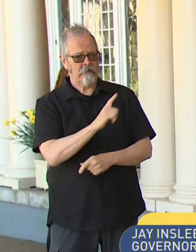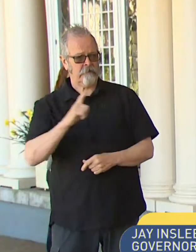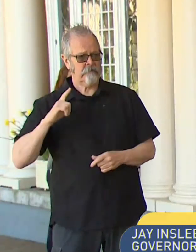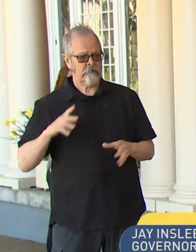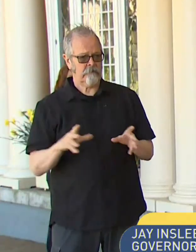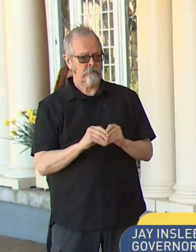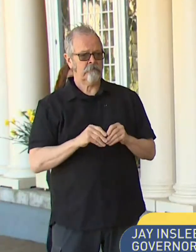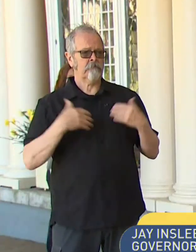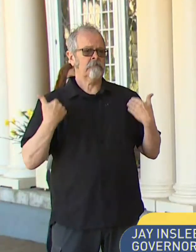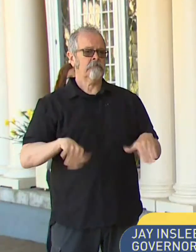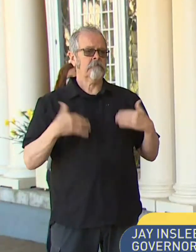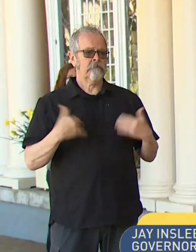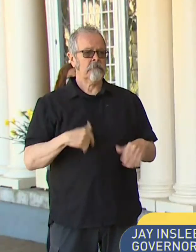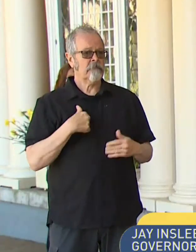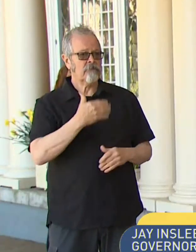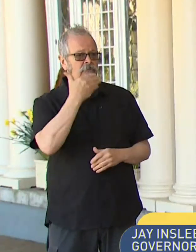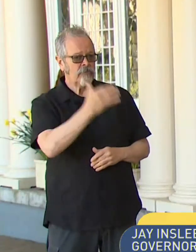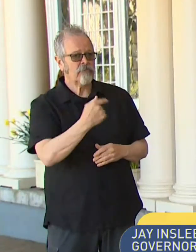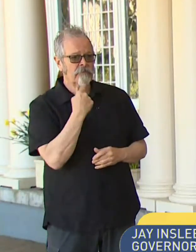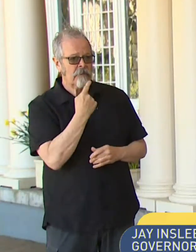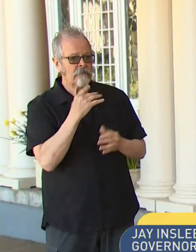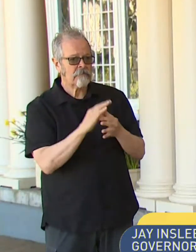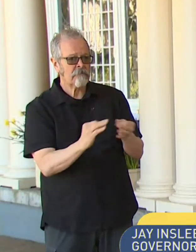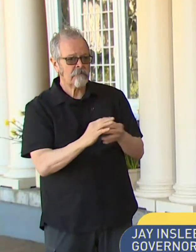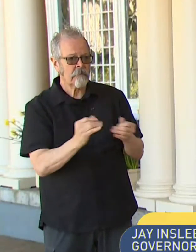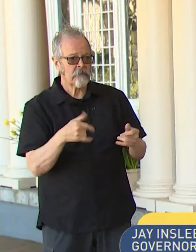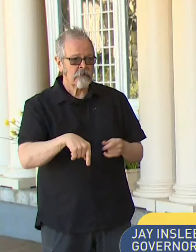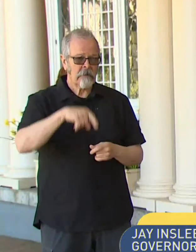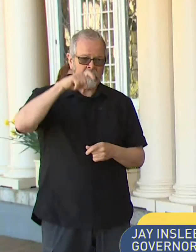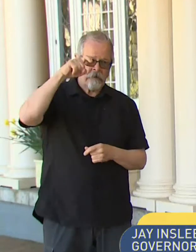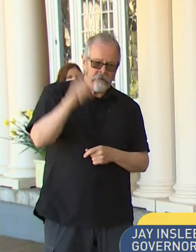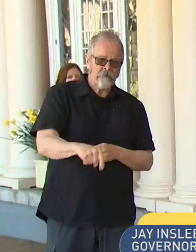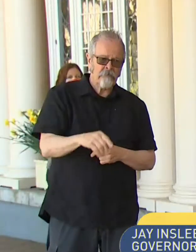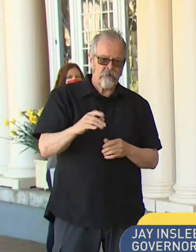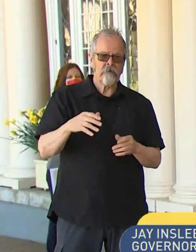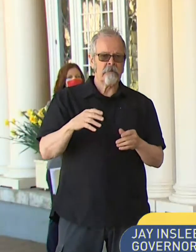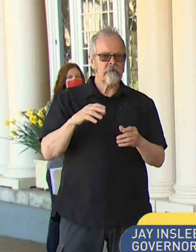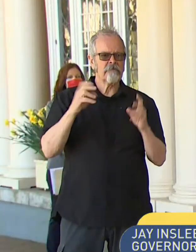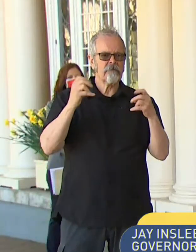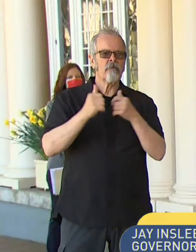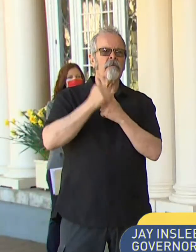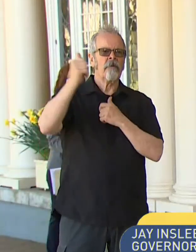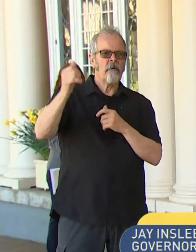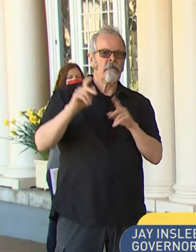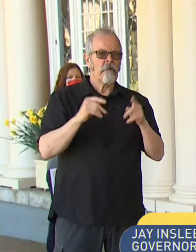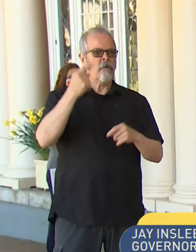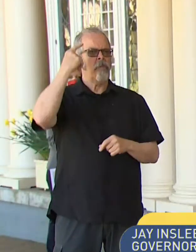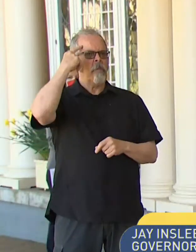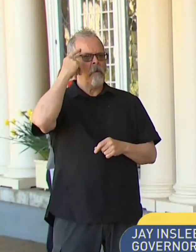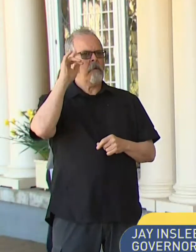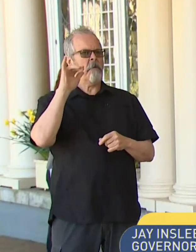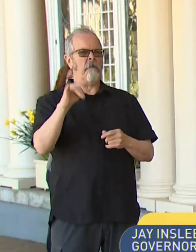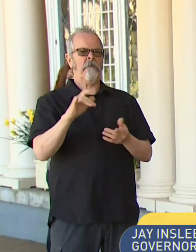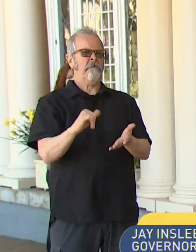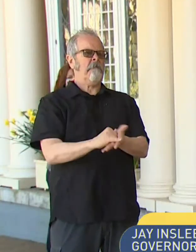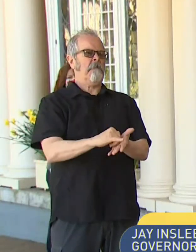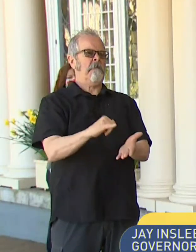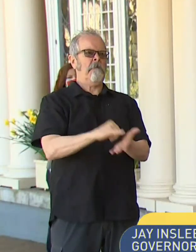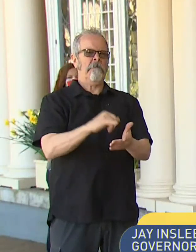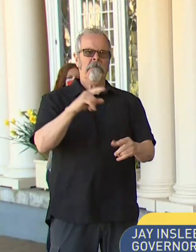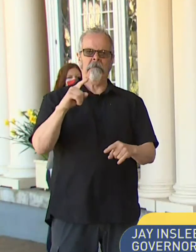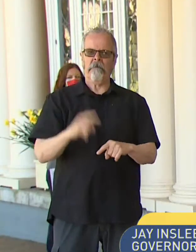that's good to say, given that this has had to be remote. A lot of folks thought that it would be impossible to produce